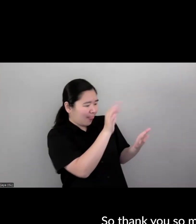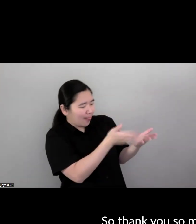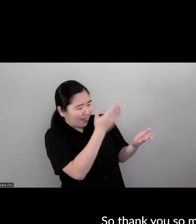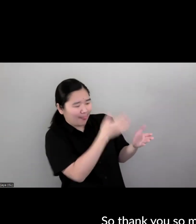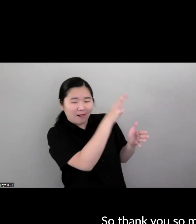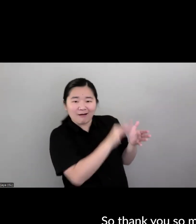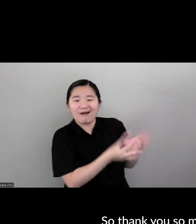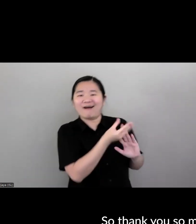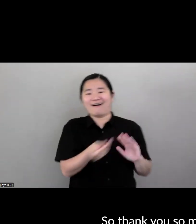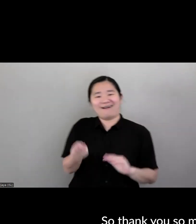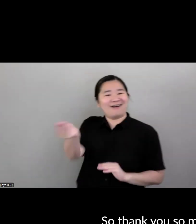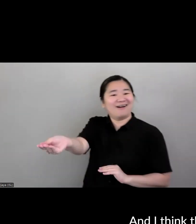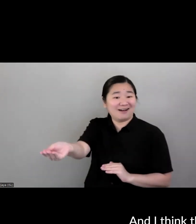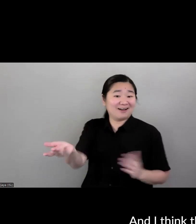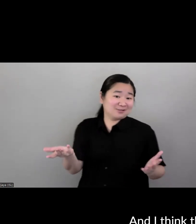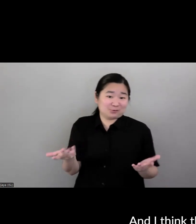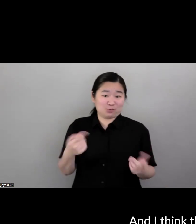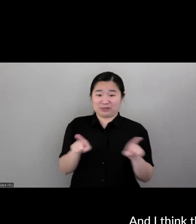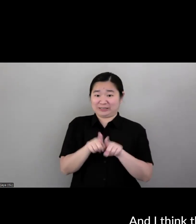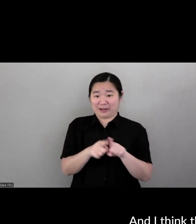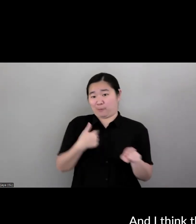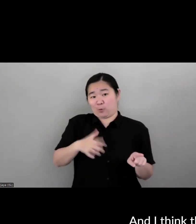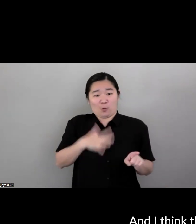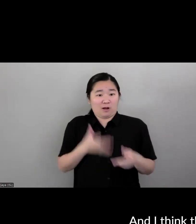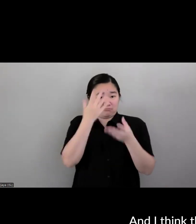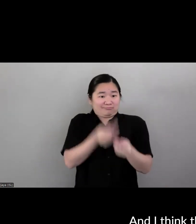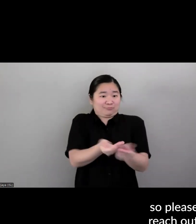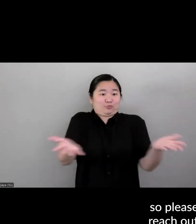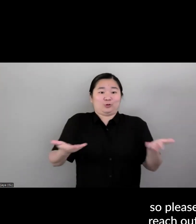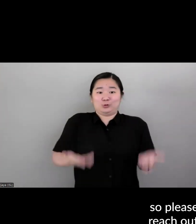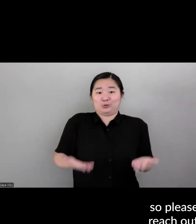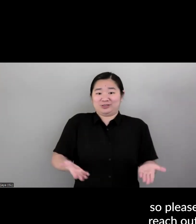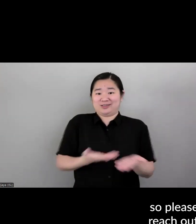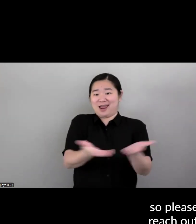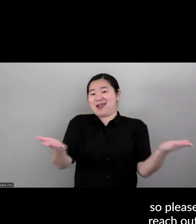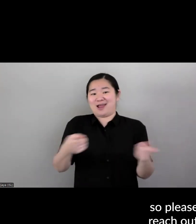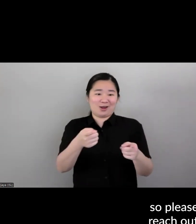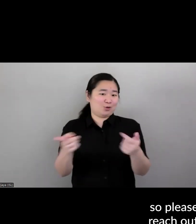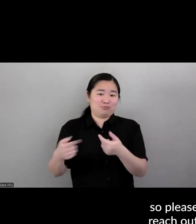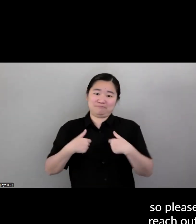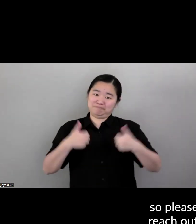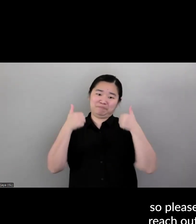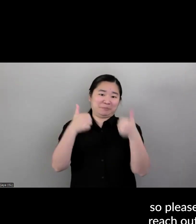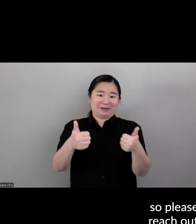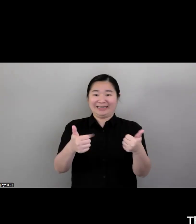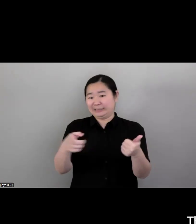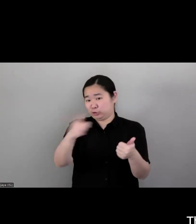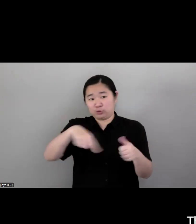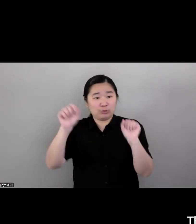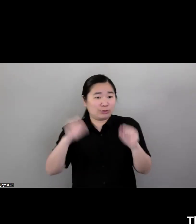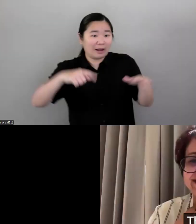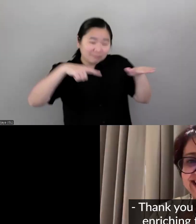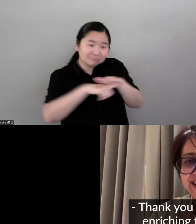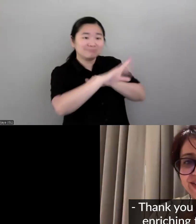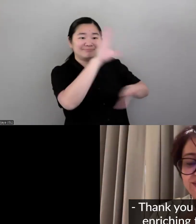Amber, for having us. And I think the link is in the chat, so please take a look and reach out to us if needed. Thank you.